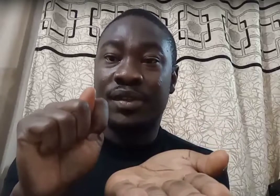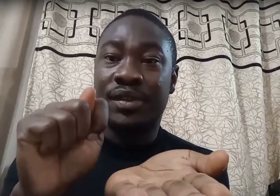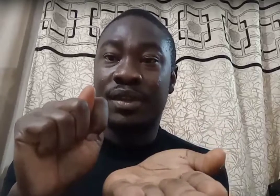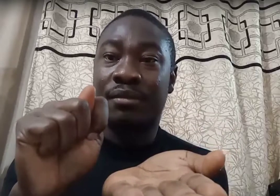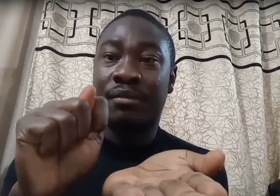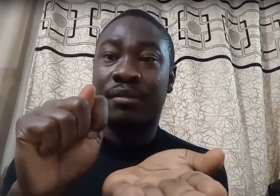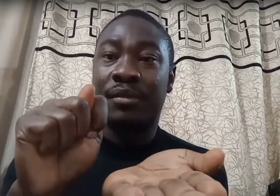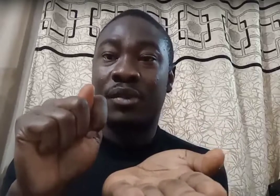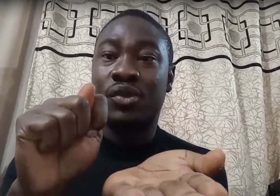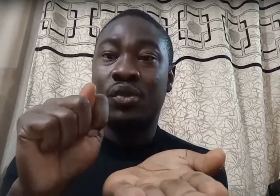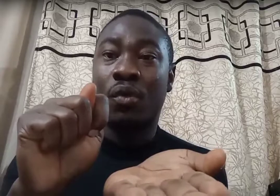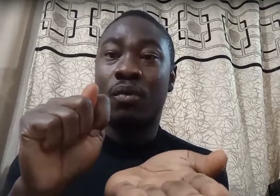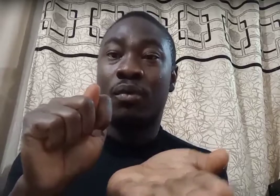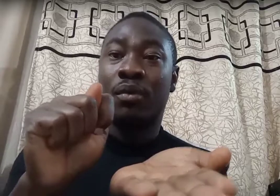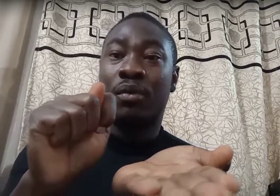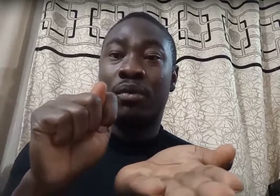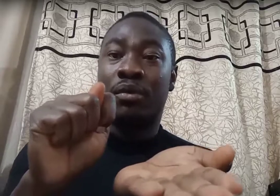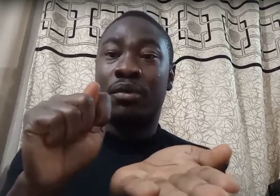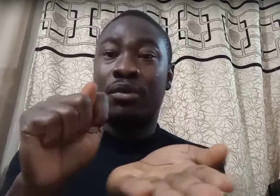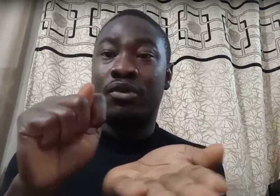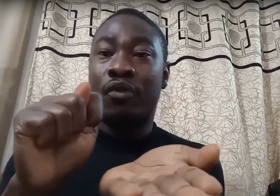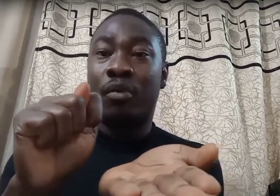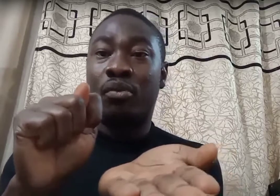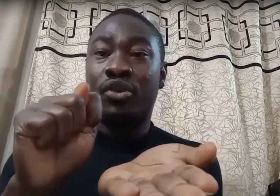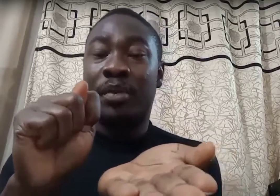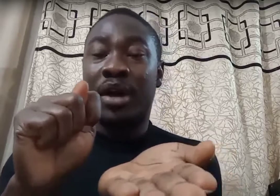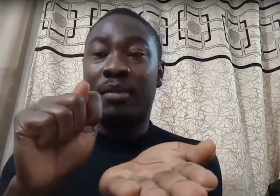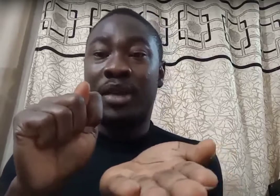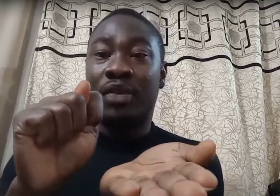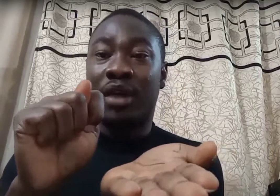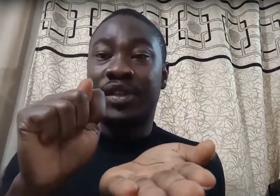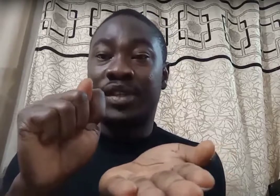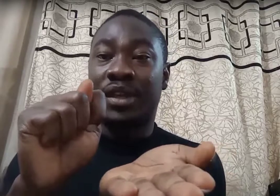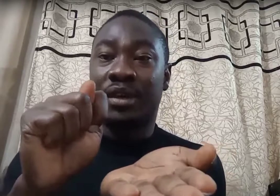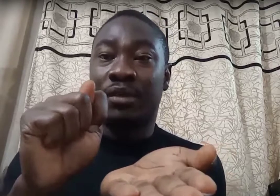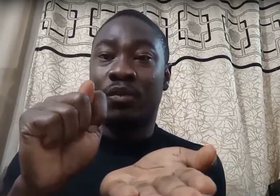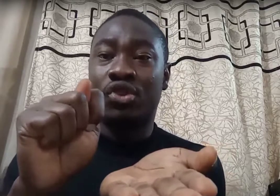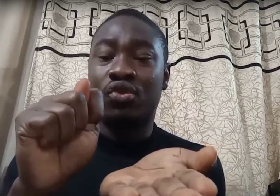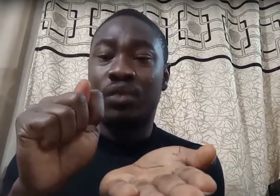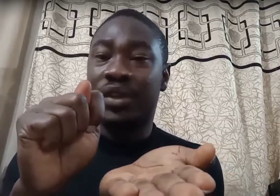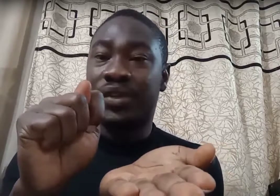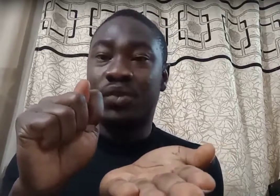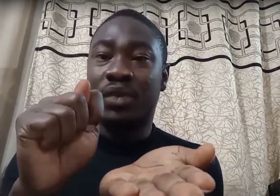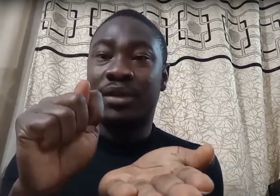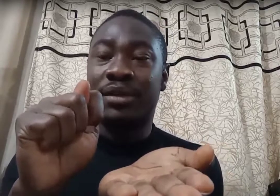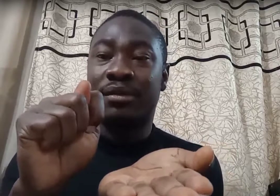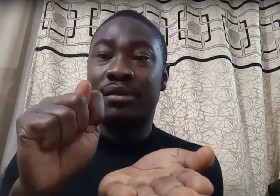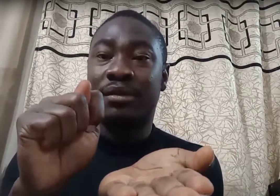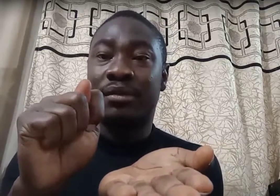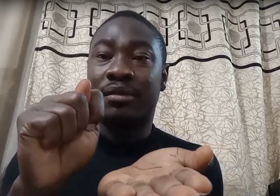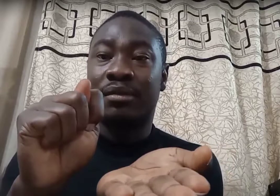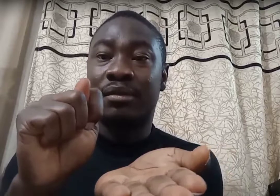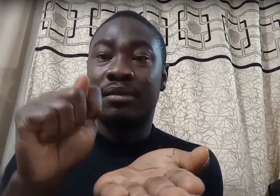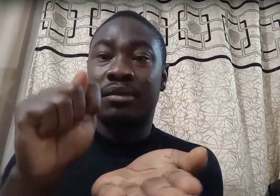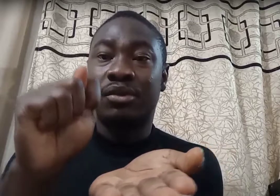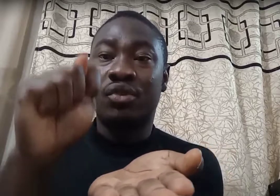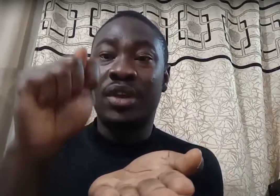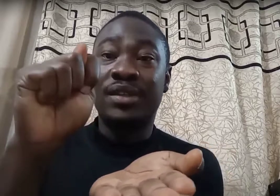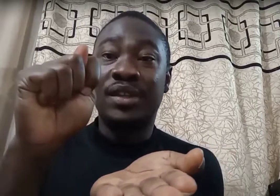you've opened your palm and you have the T hand. What do you do with these two hands? You hit the T on the palm. That's